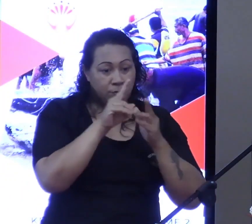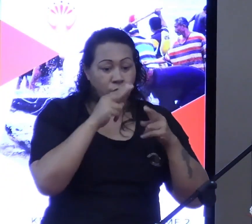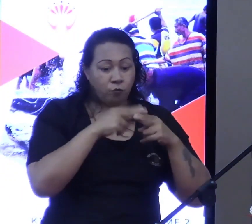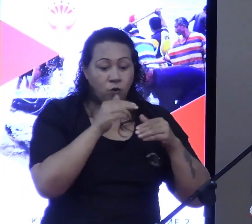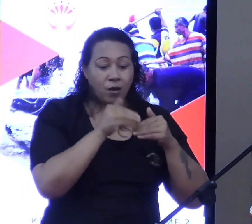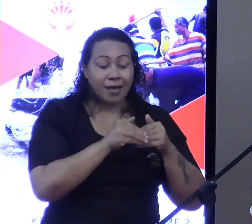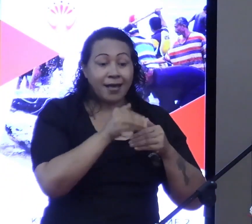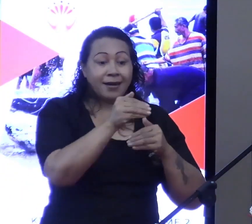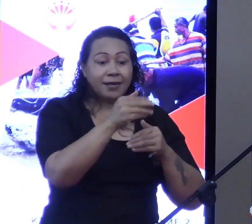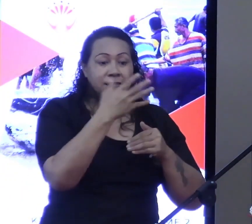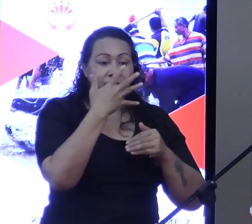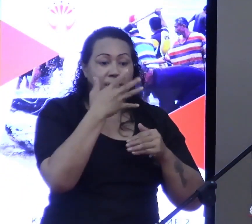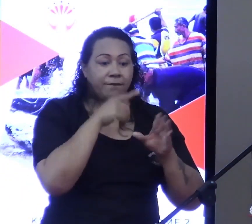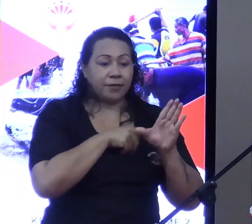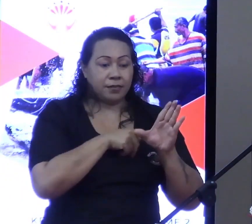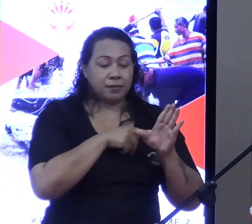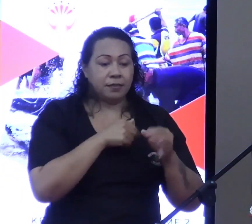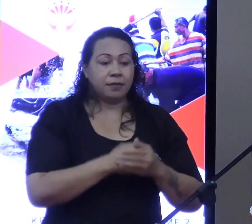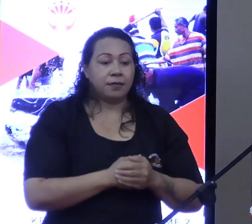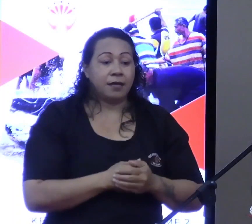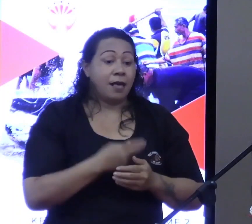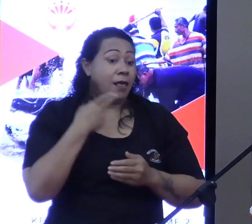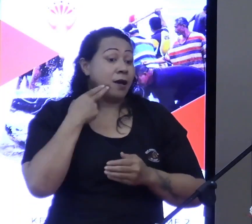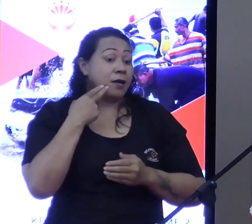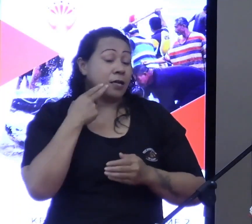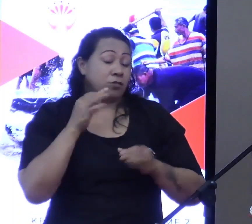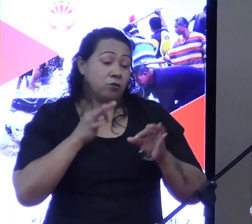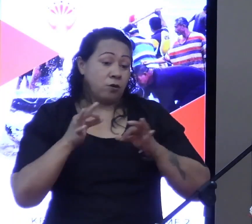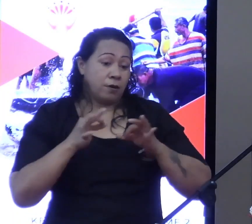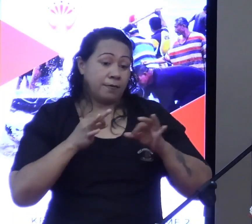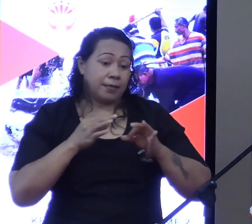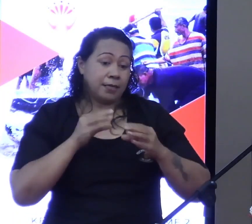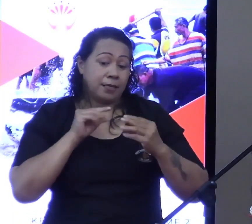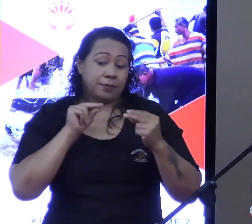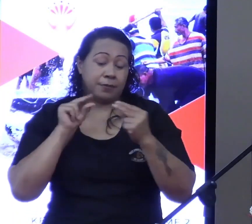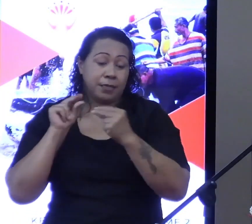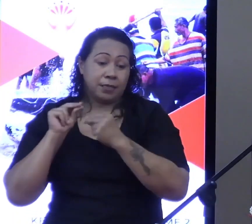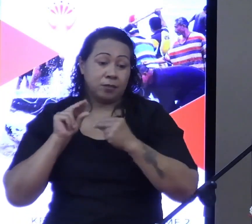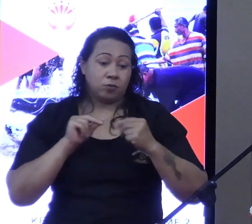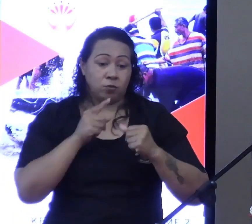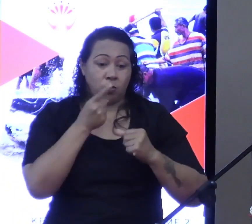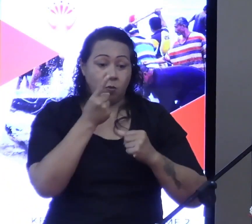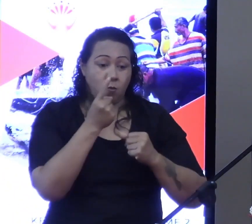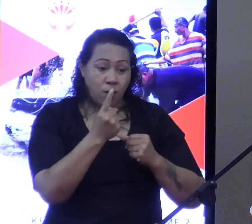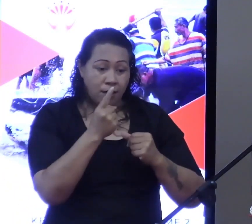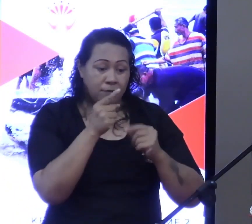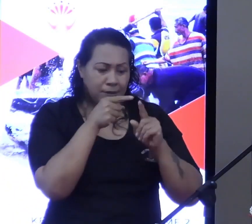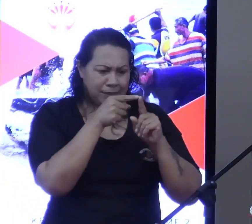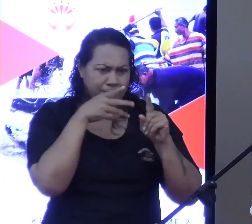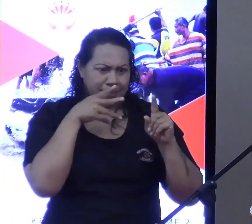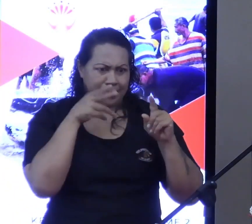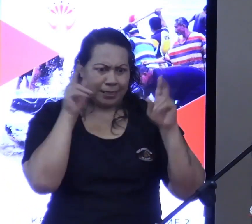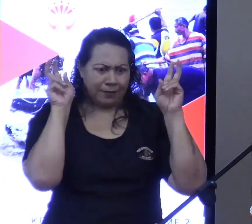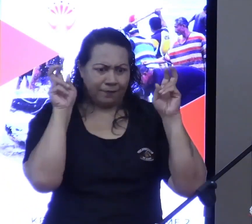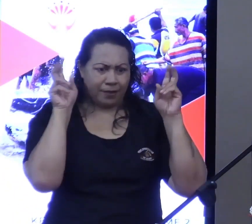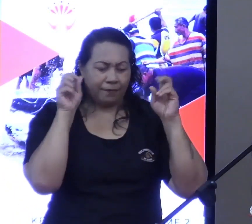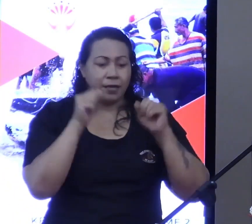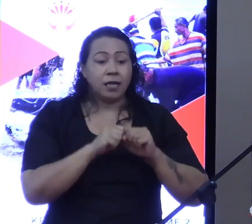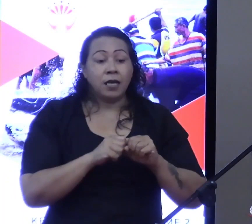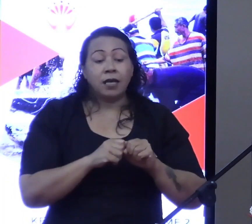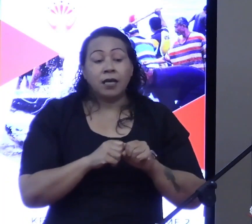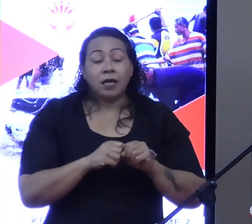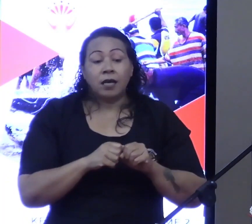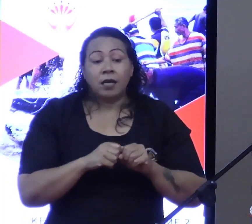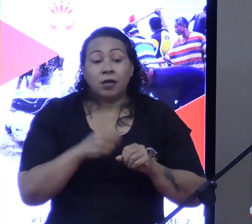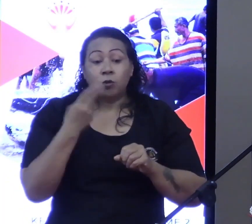years. The National Plan speaks to one central theme: to empower